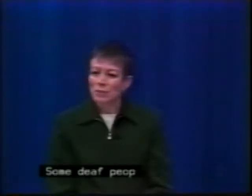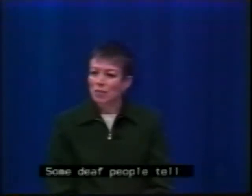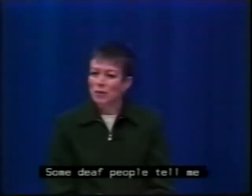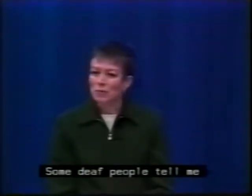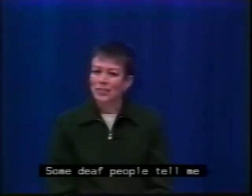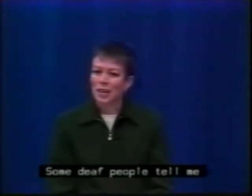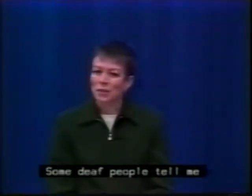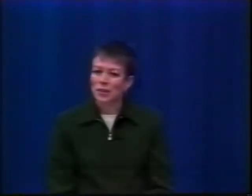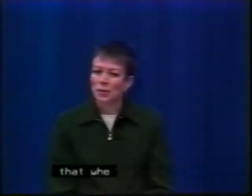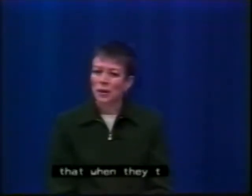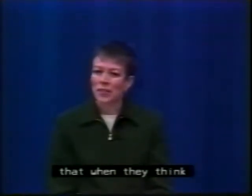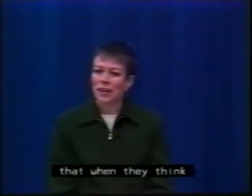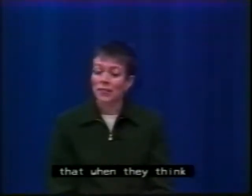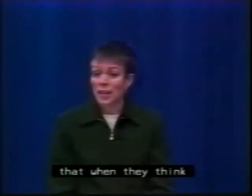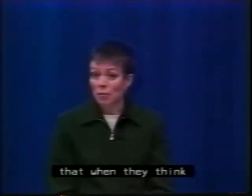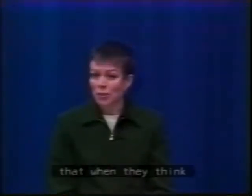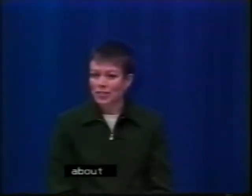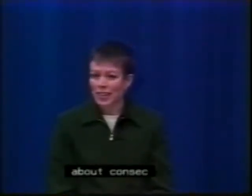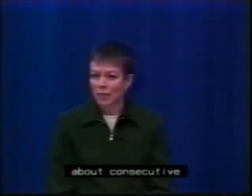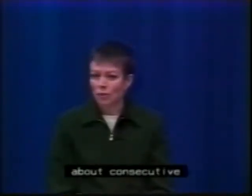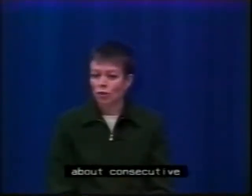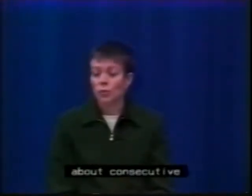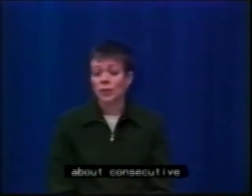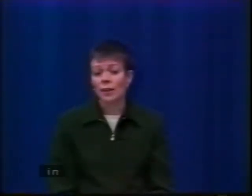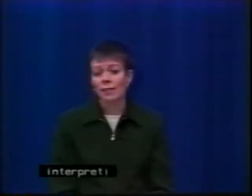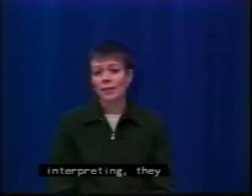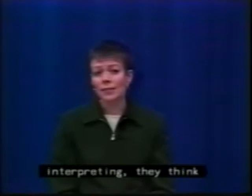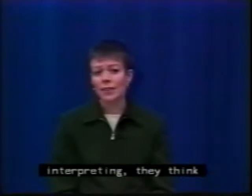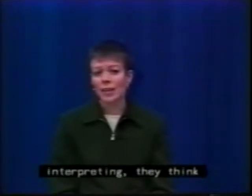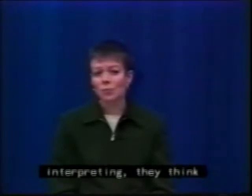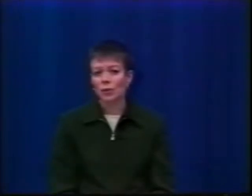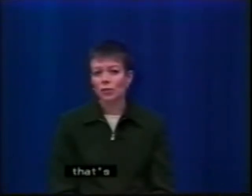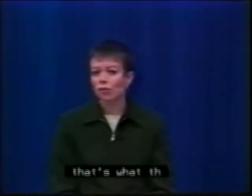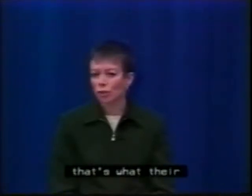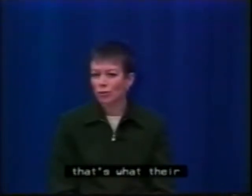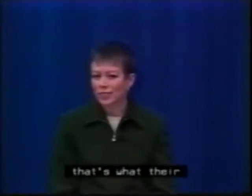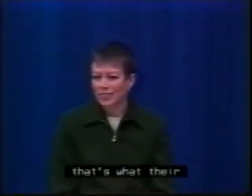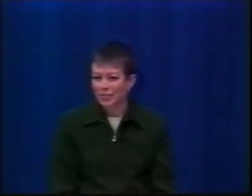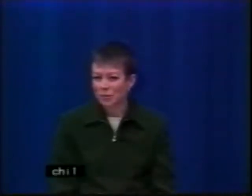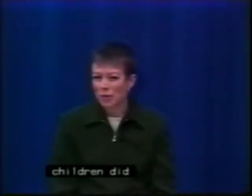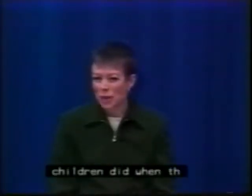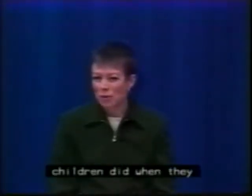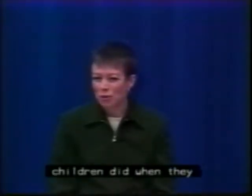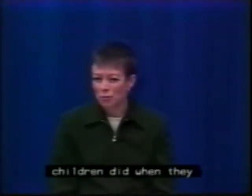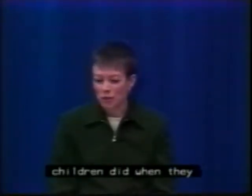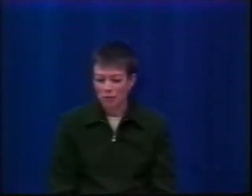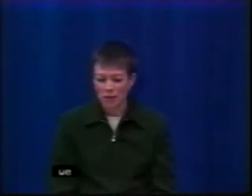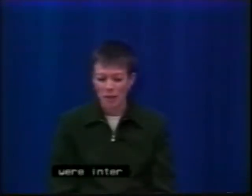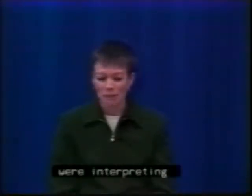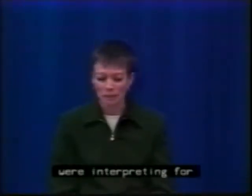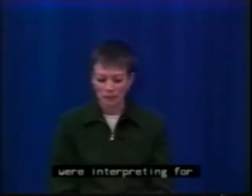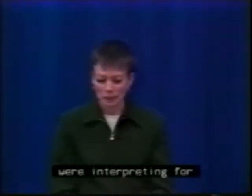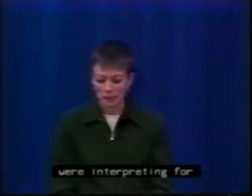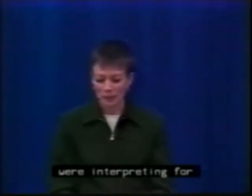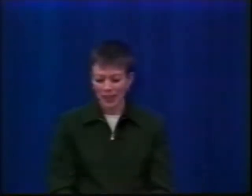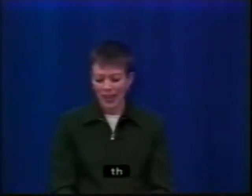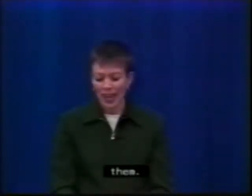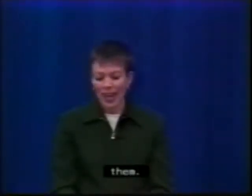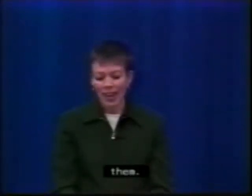deaf people tell me that when they think about consecutive interpreting, they think that that's what their children did when they were interpreting for them. And